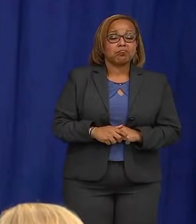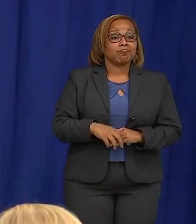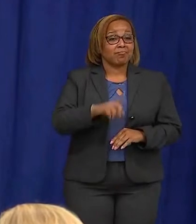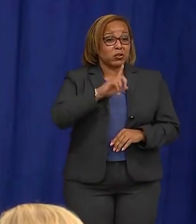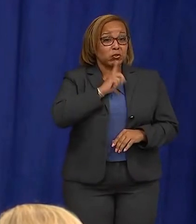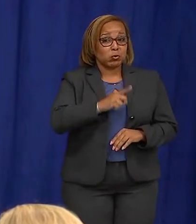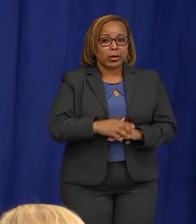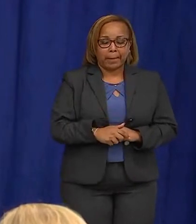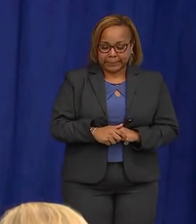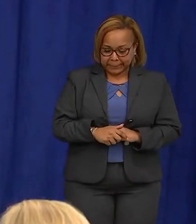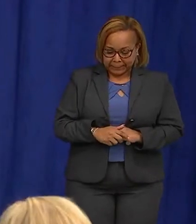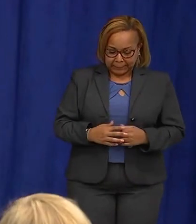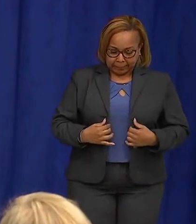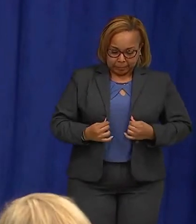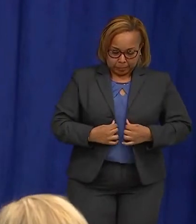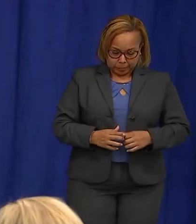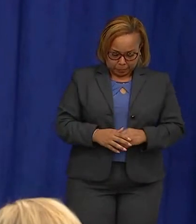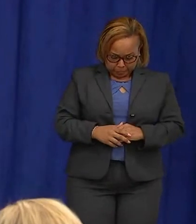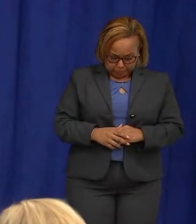Sure.